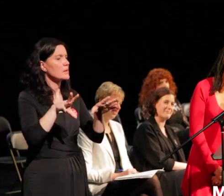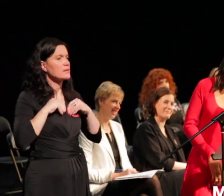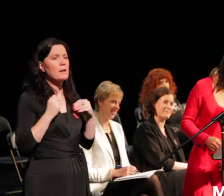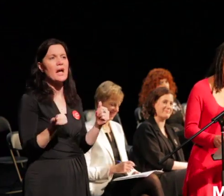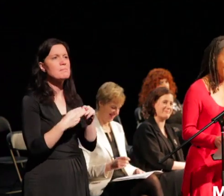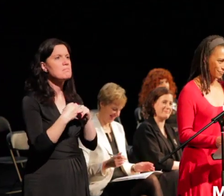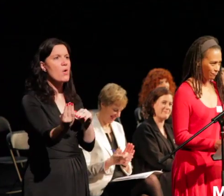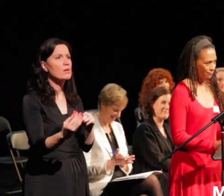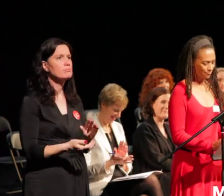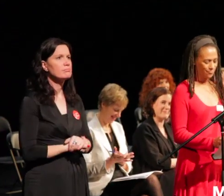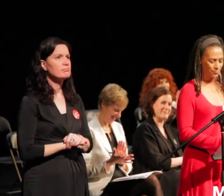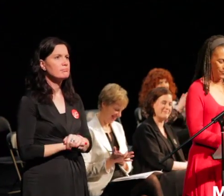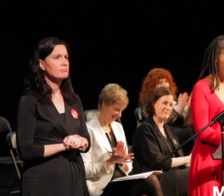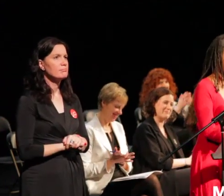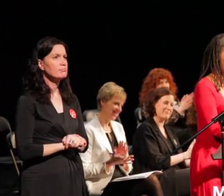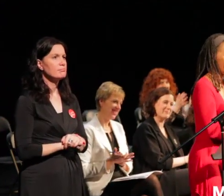anymore.